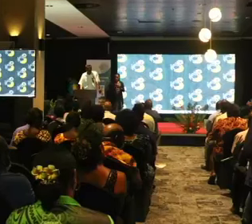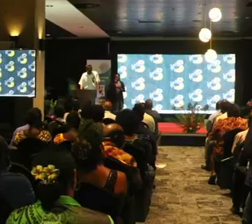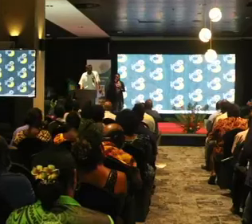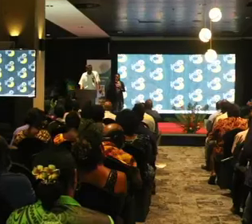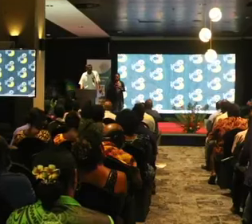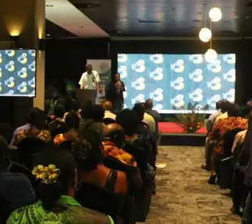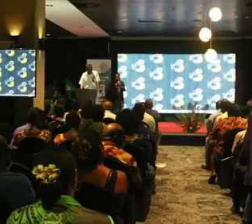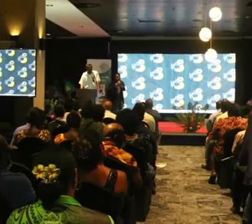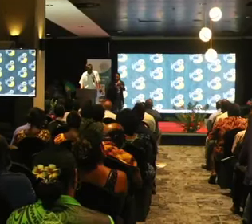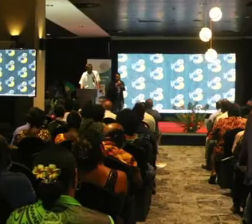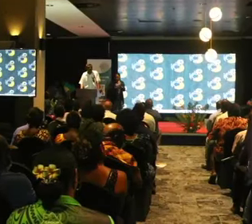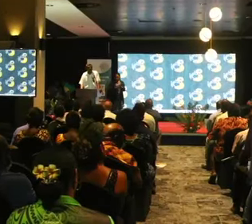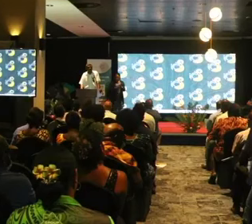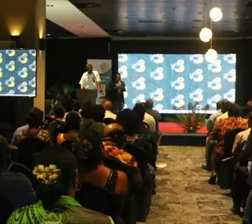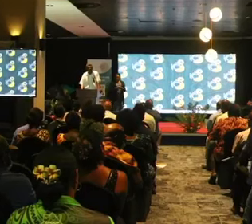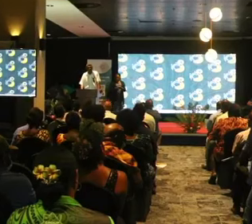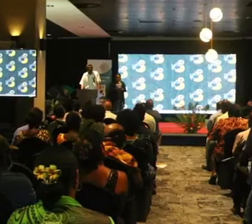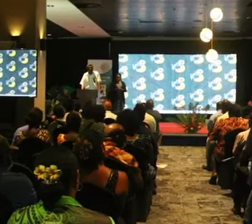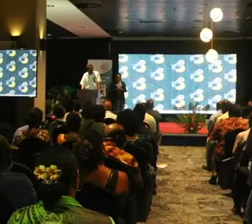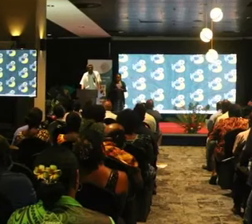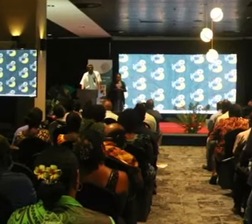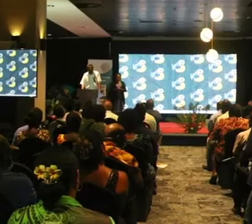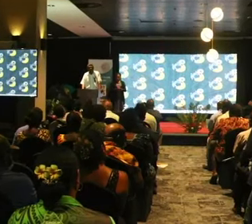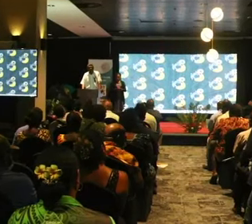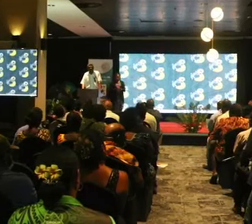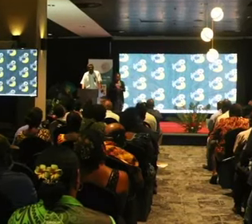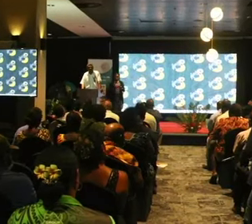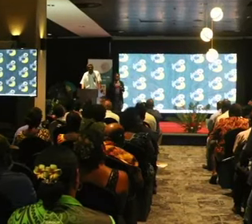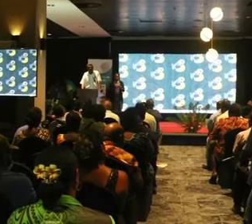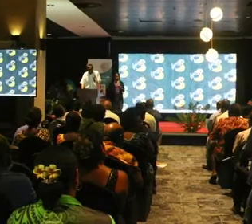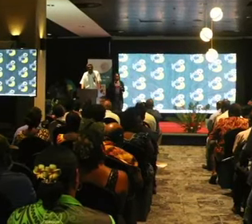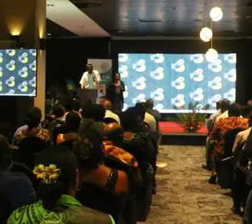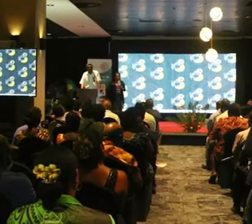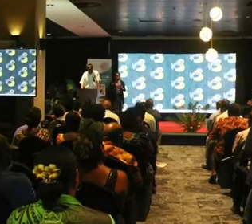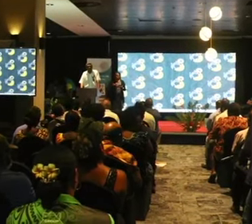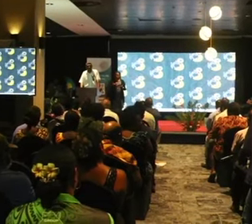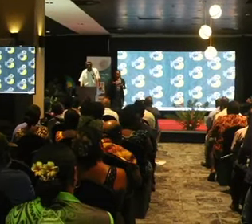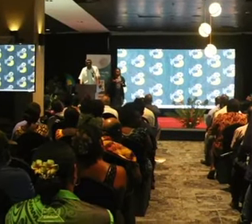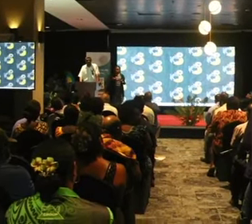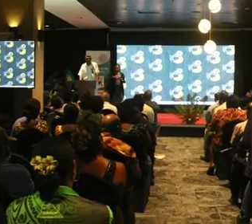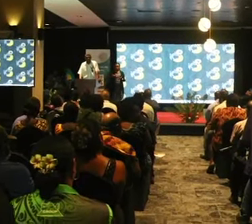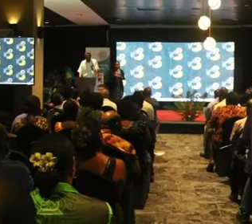But coming back to an other description that you made was that